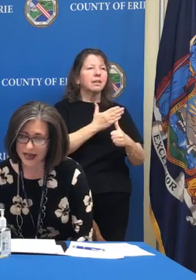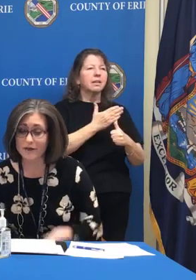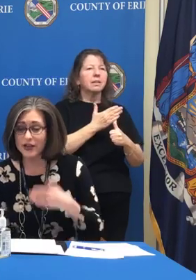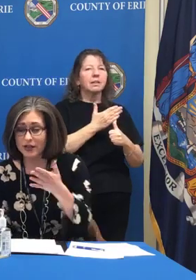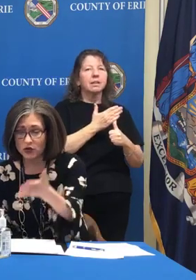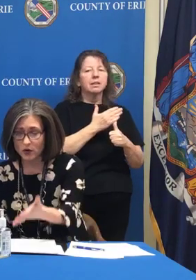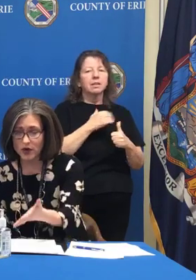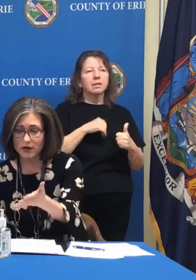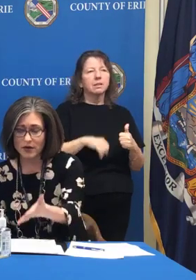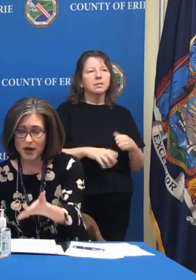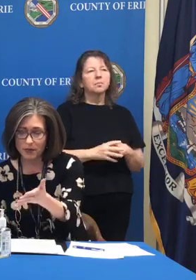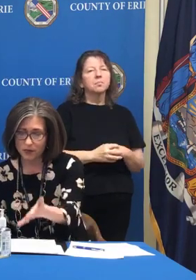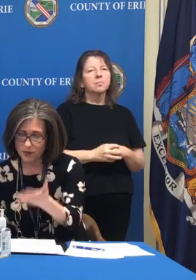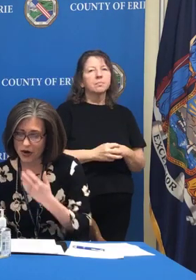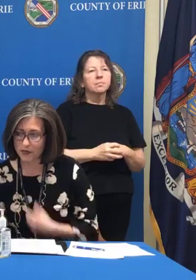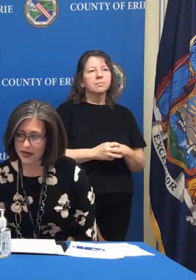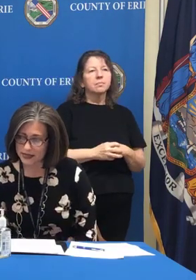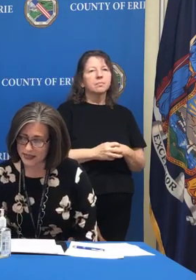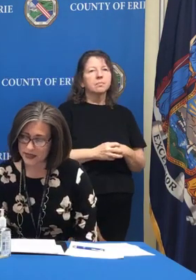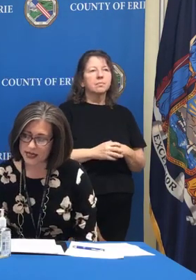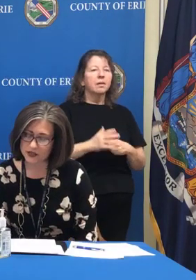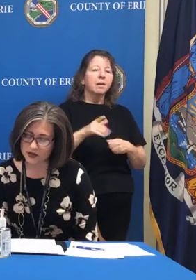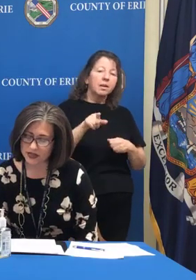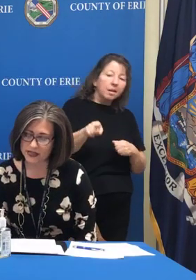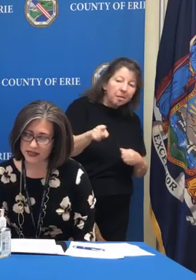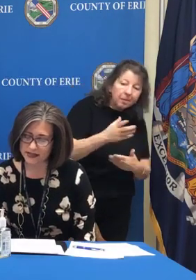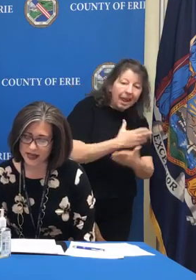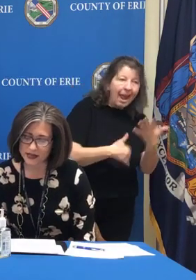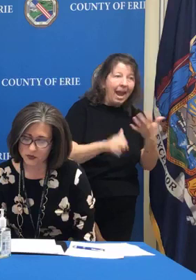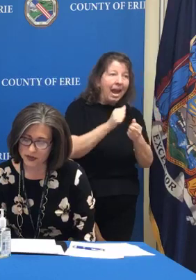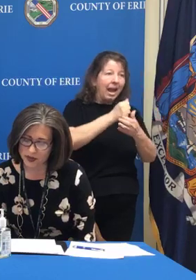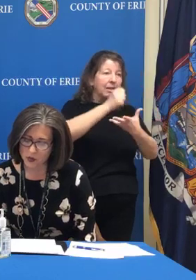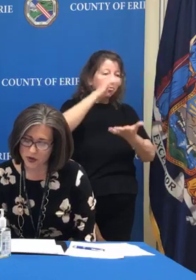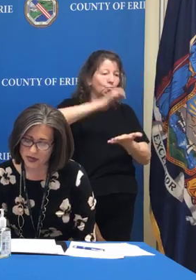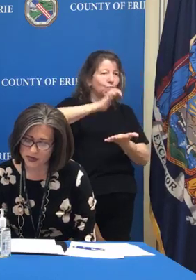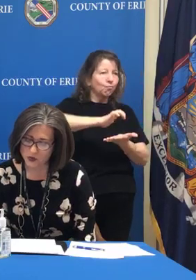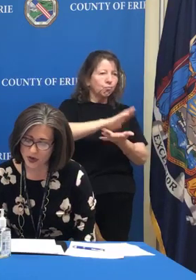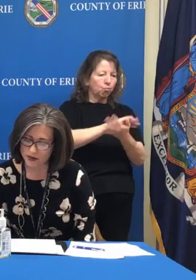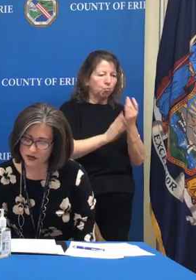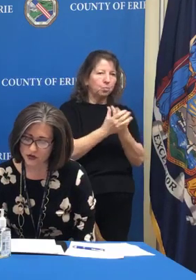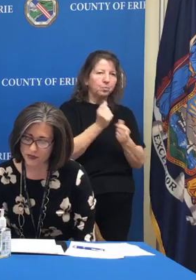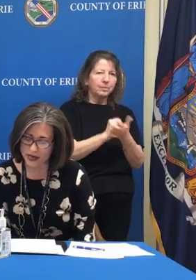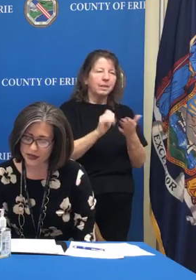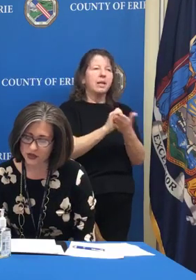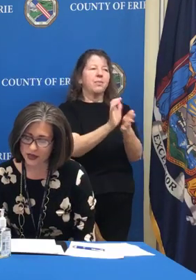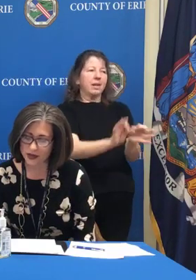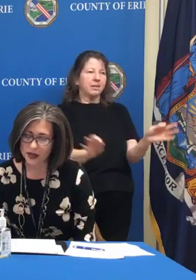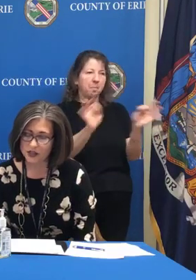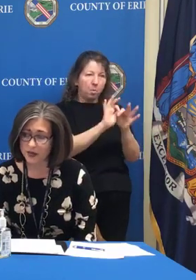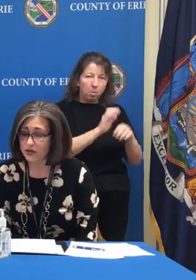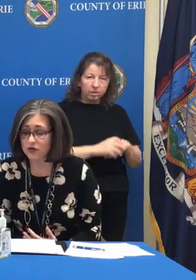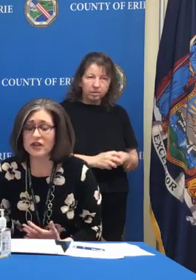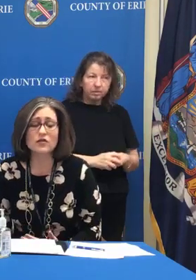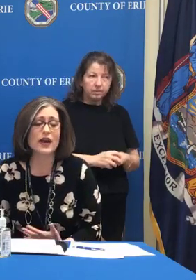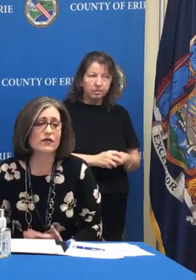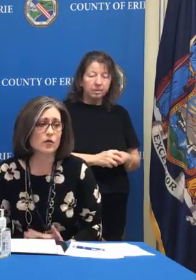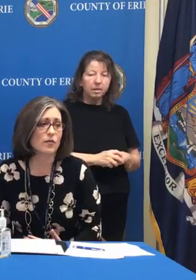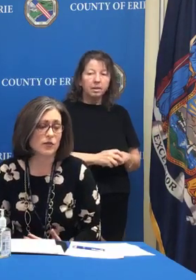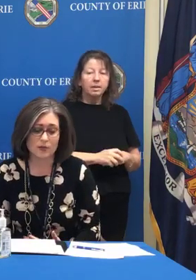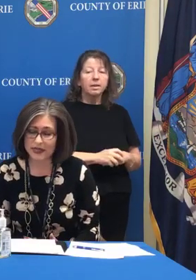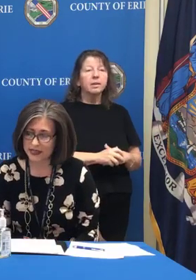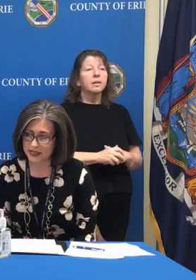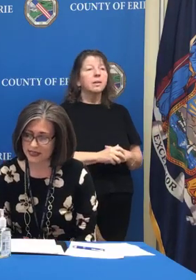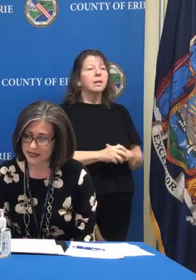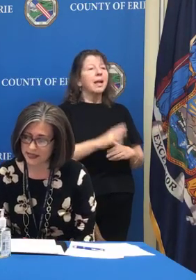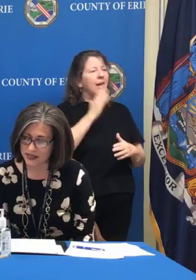that. Having your proper hand sanitizer and things like that is really important, as well as you're managing to make sure that you have